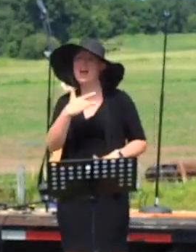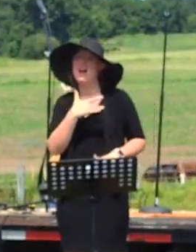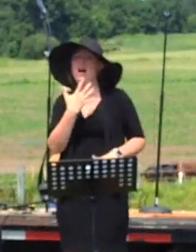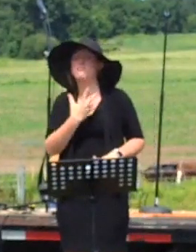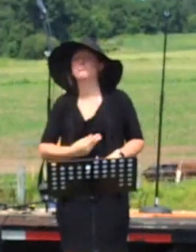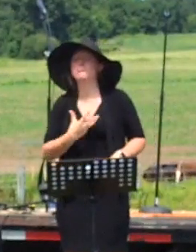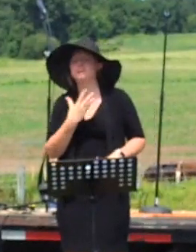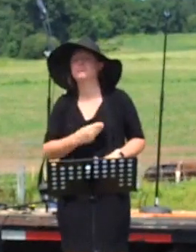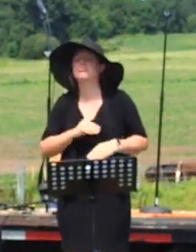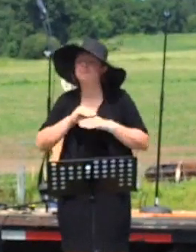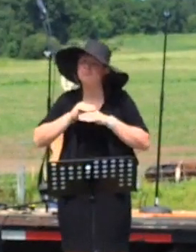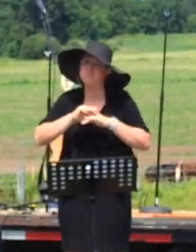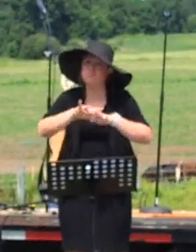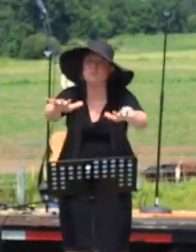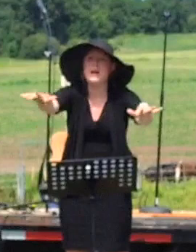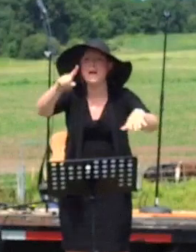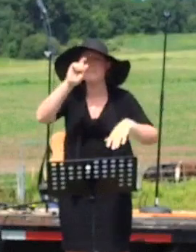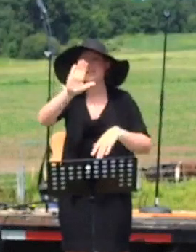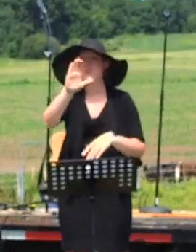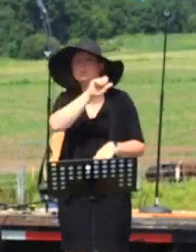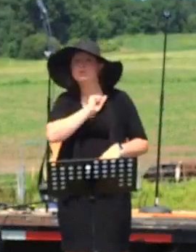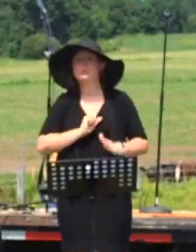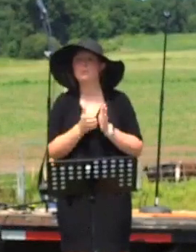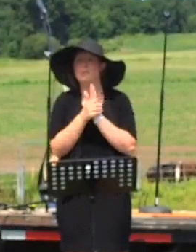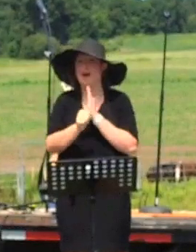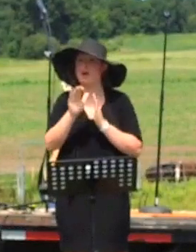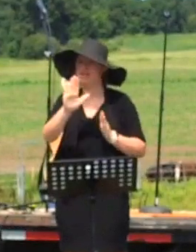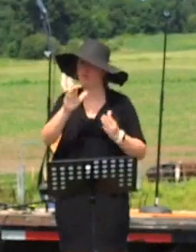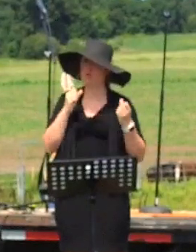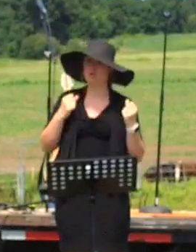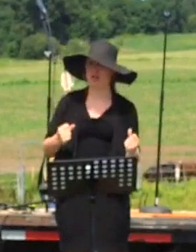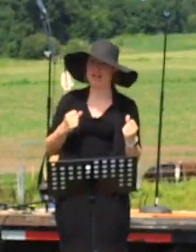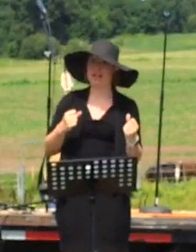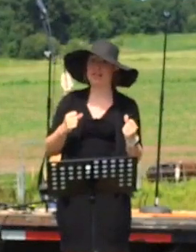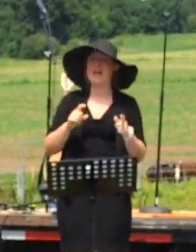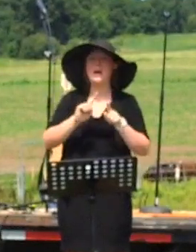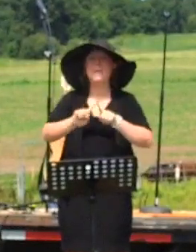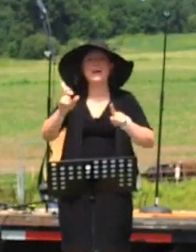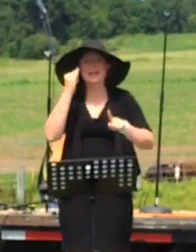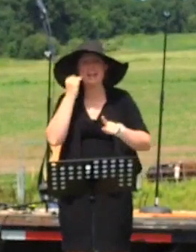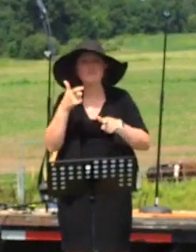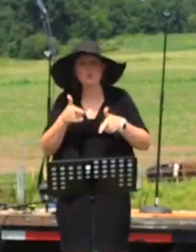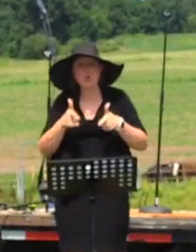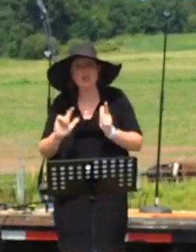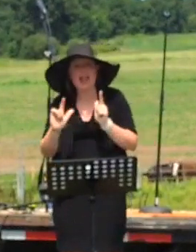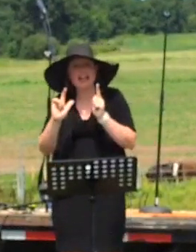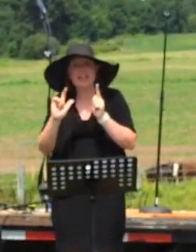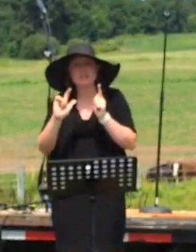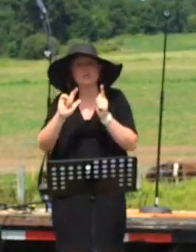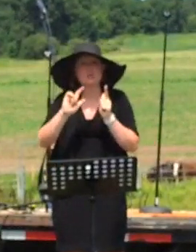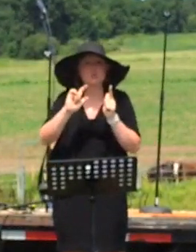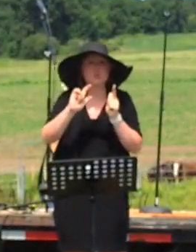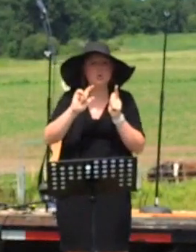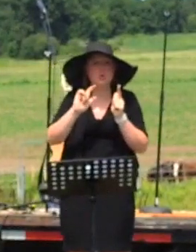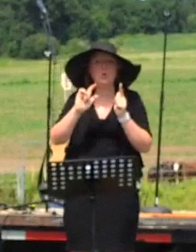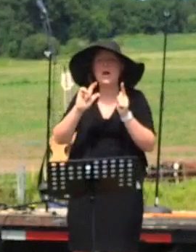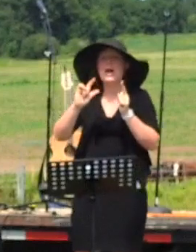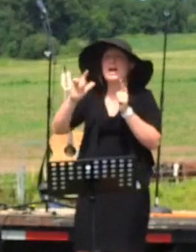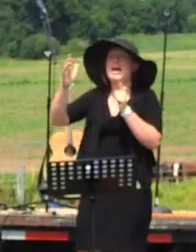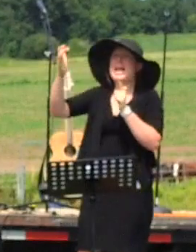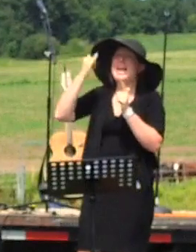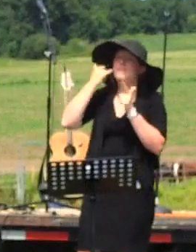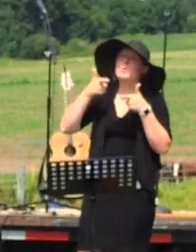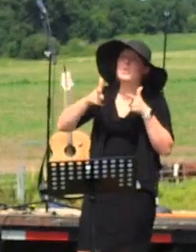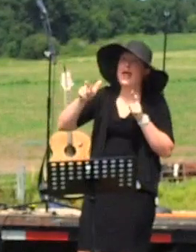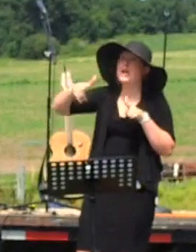come out. Because your superpower is your strength, and it is a superpower, but if you allow it to be God's strength,